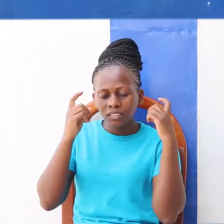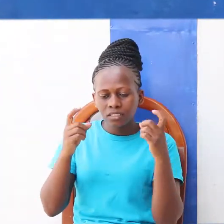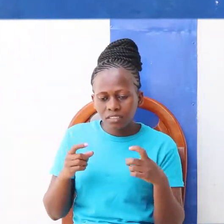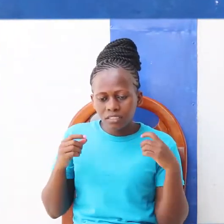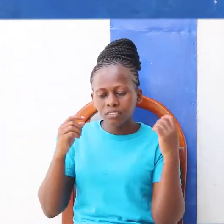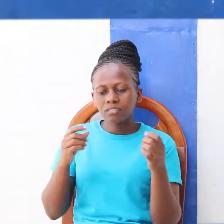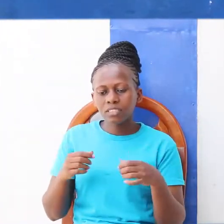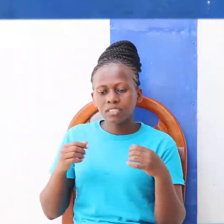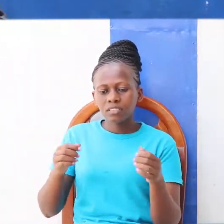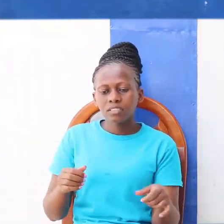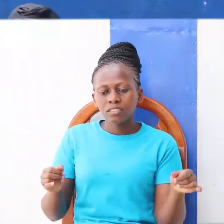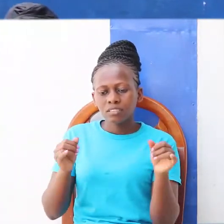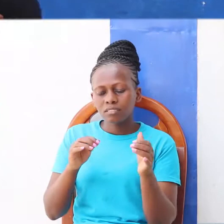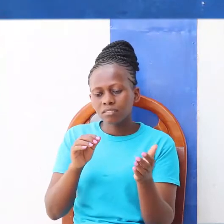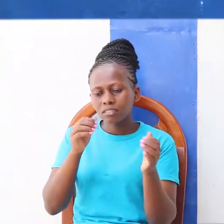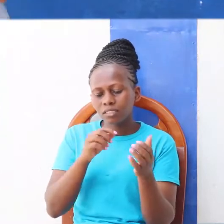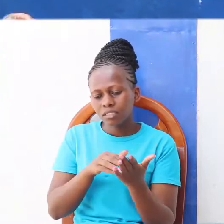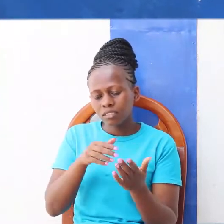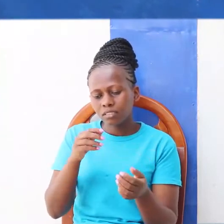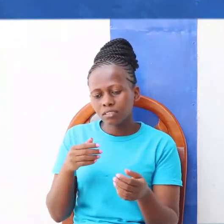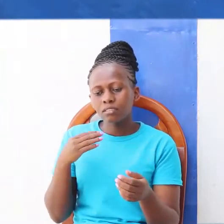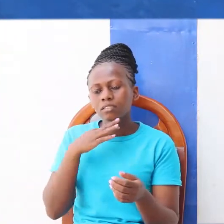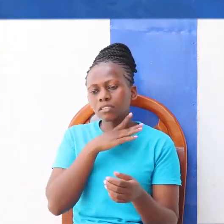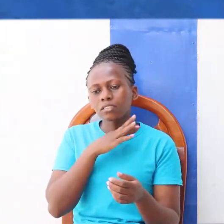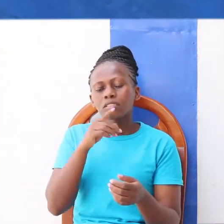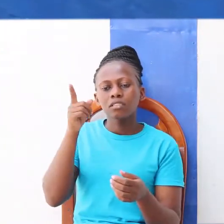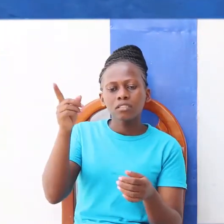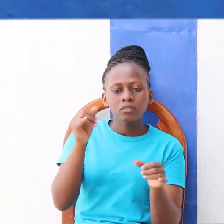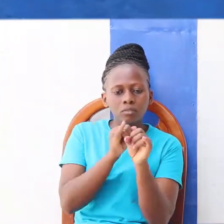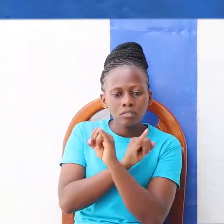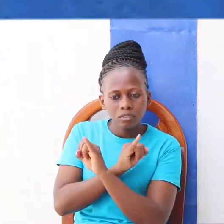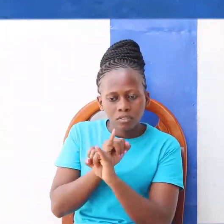Lord. See, not let your wisdom stay in